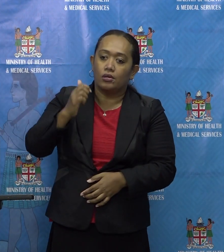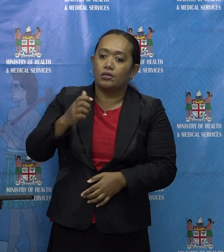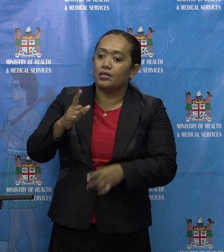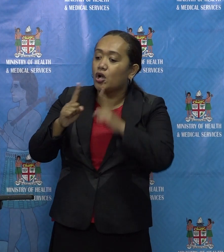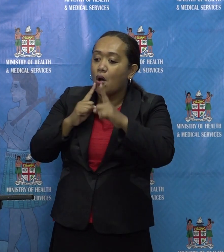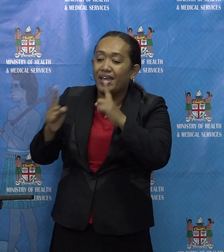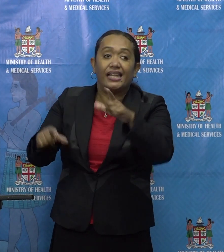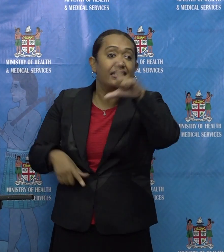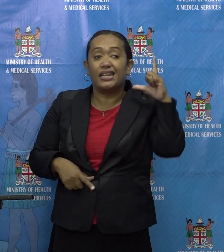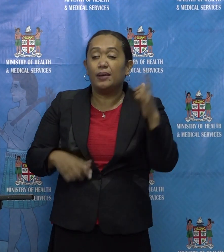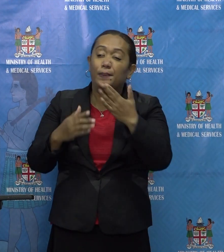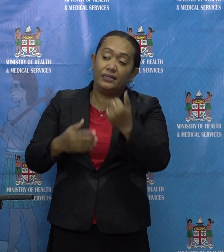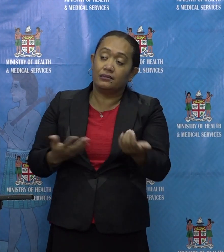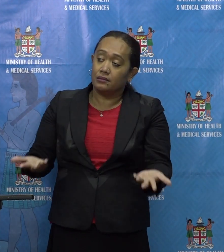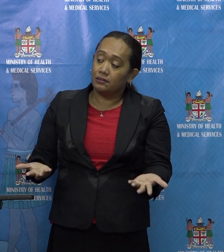on that.